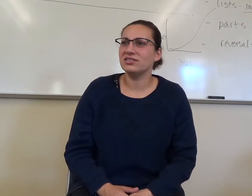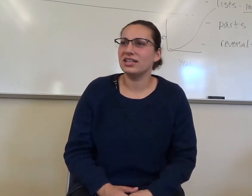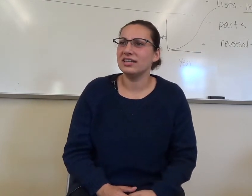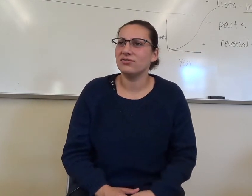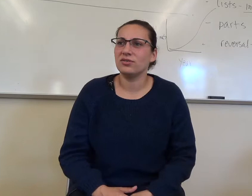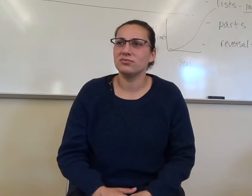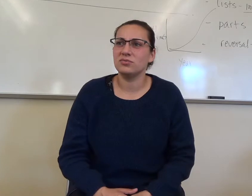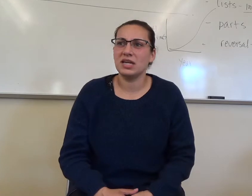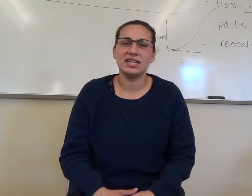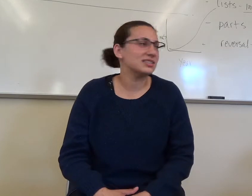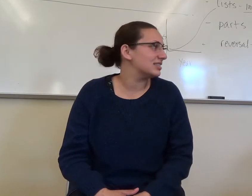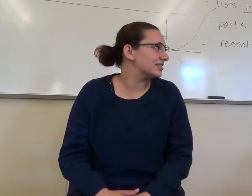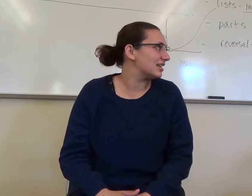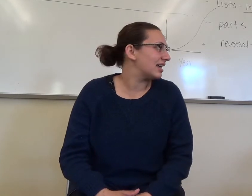like from beginning to the end?